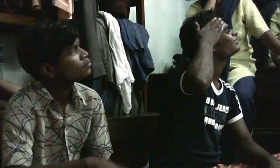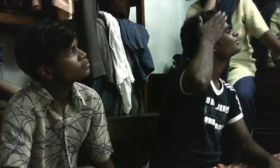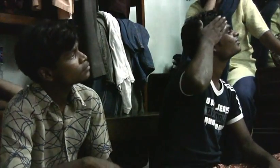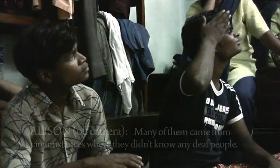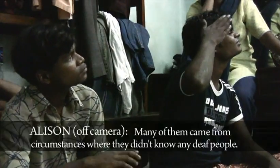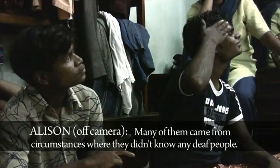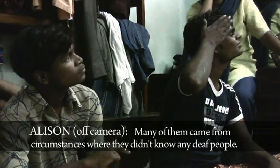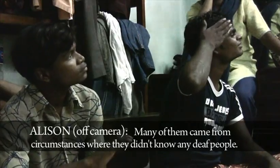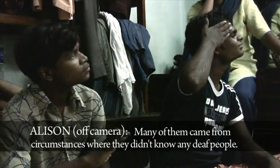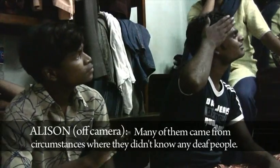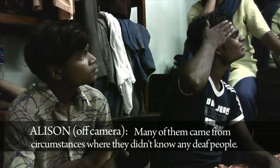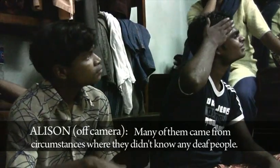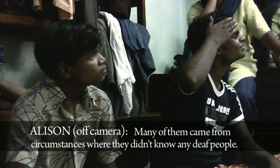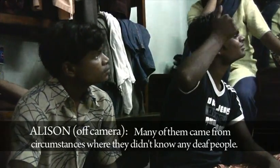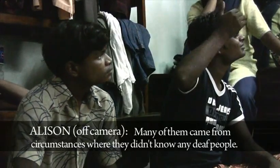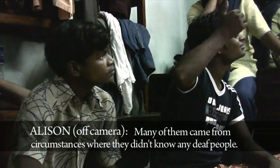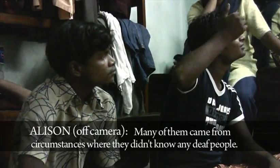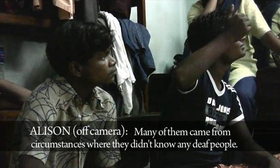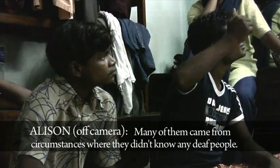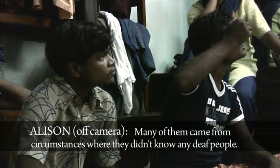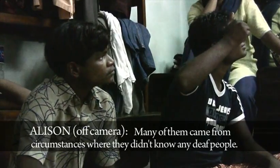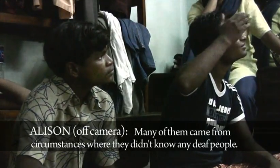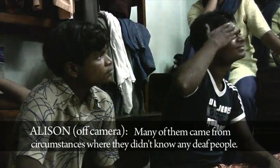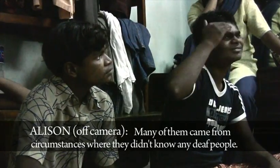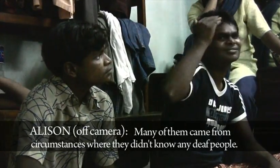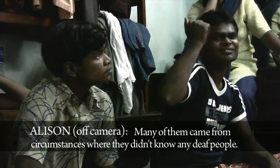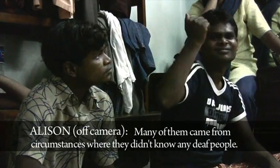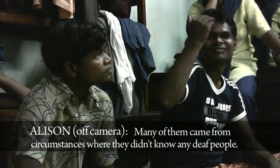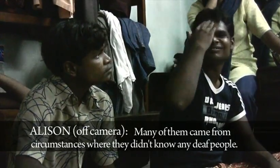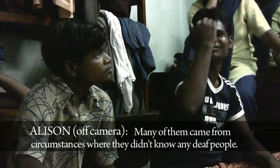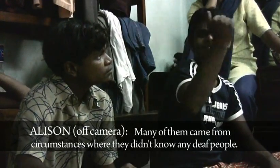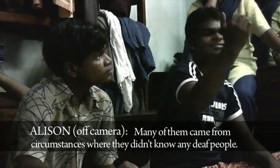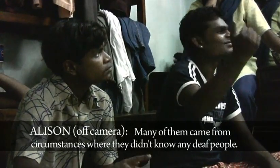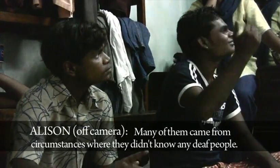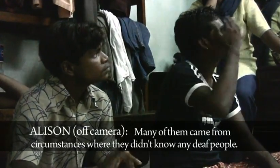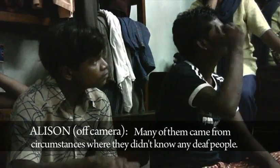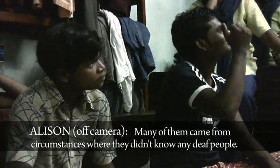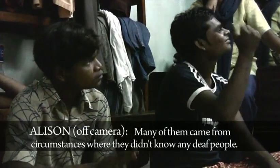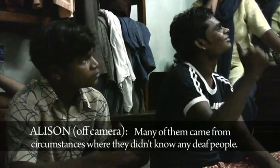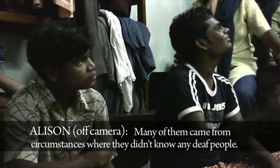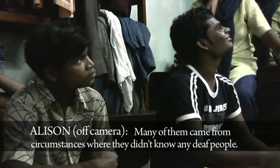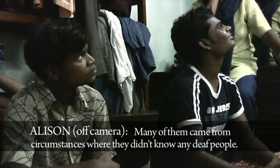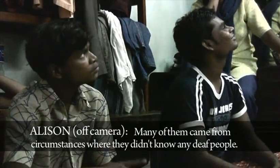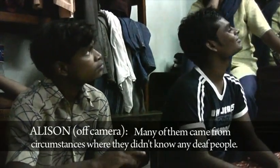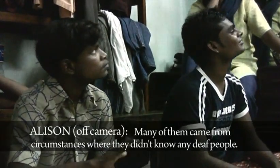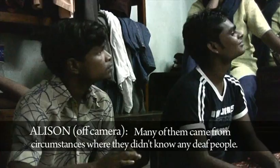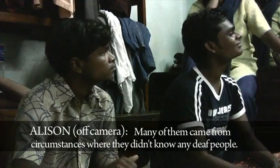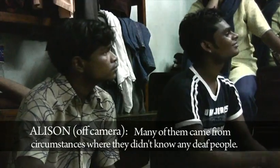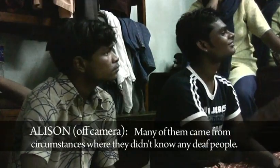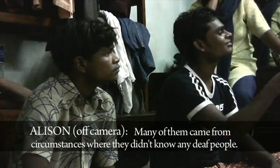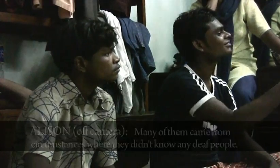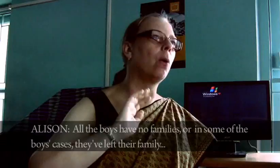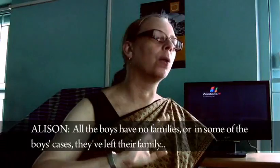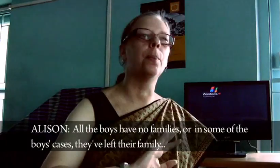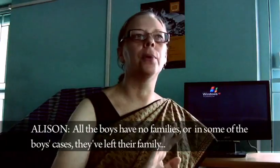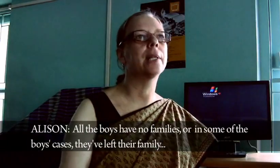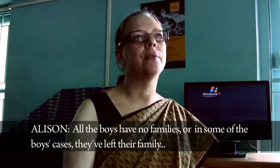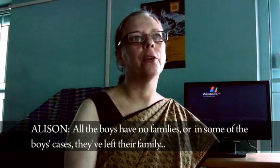Many of them came from circumstances where they didn't know any deaf people. All the boys have no